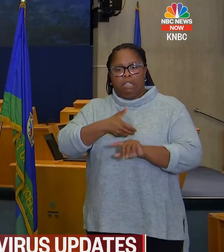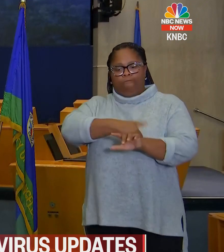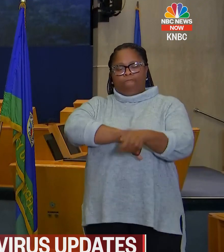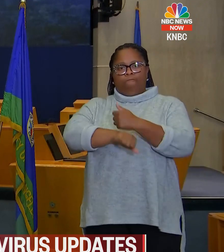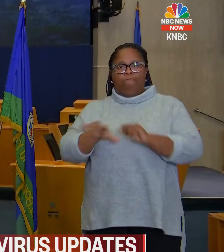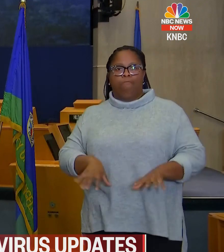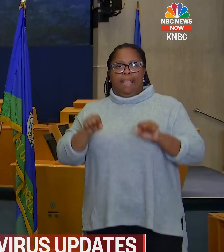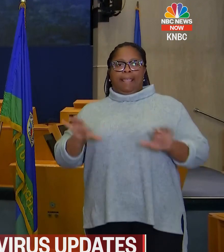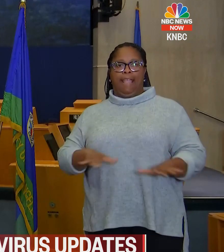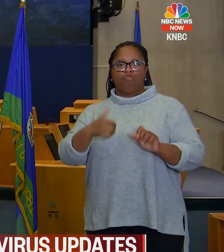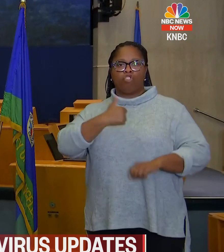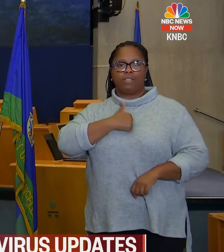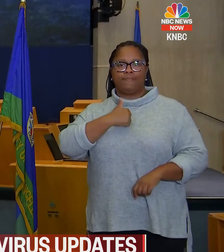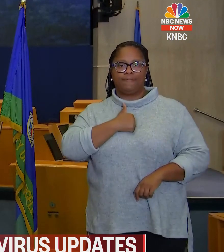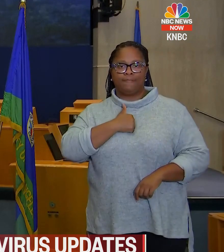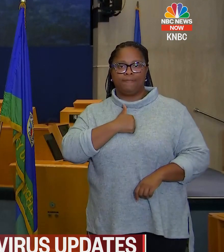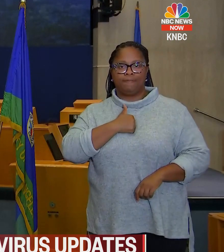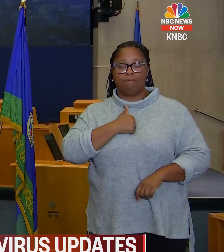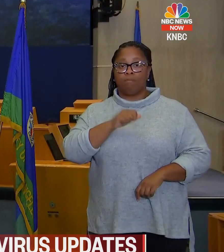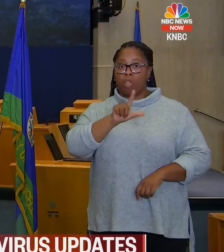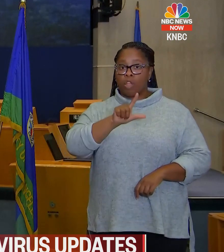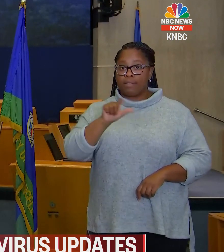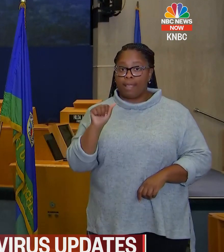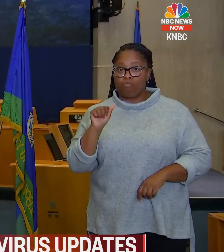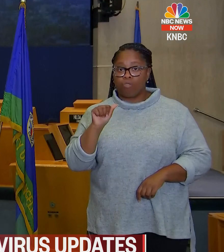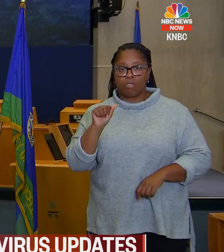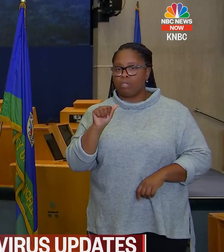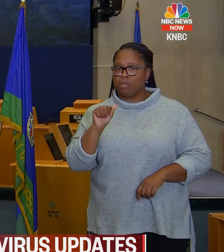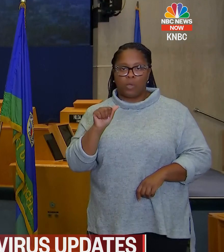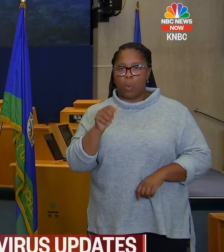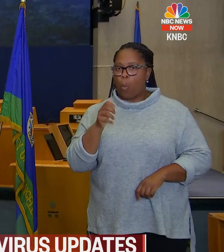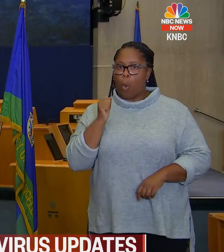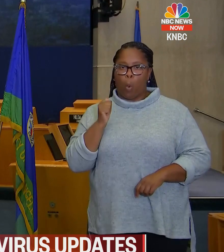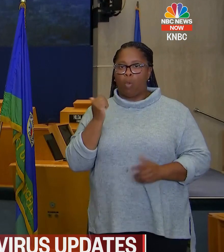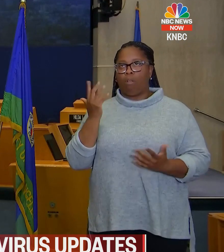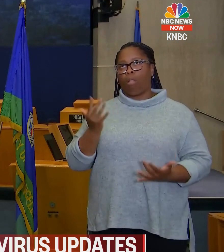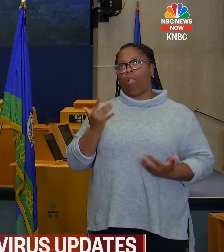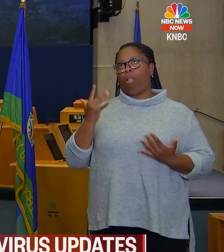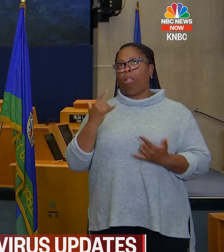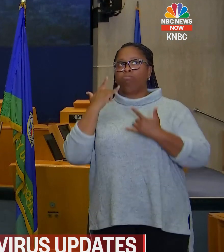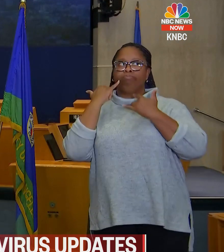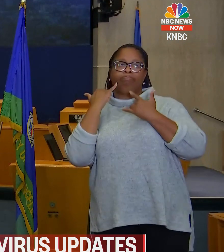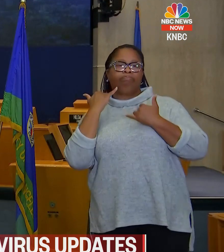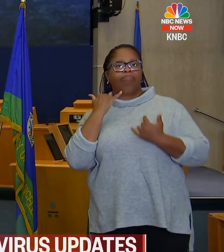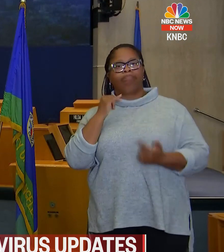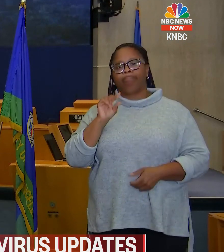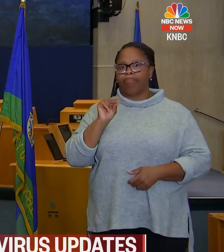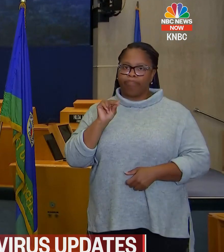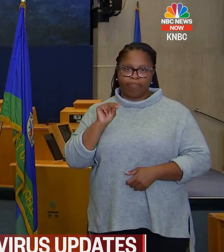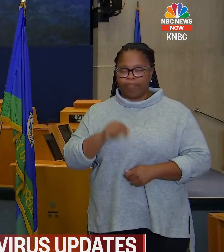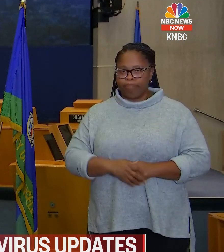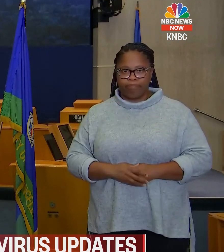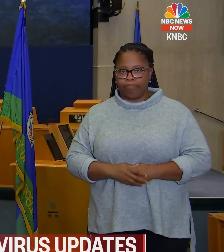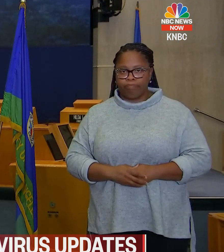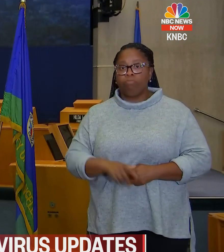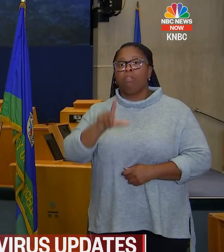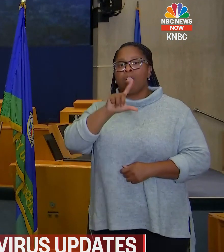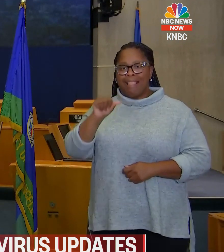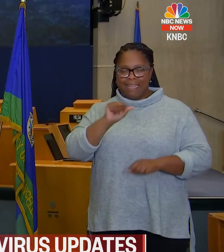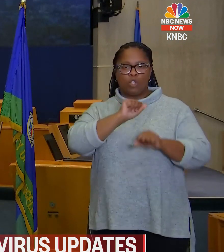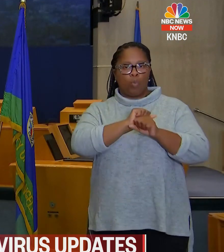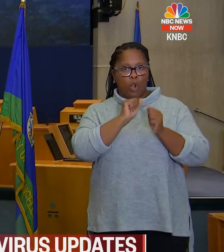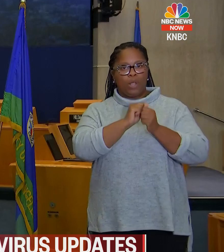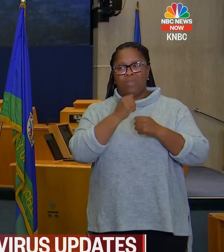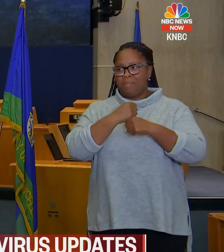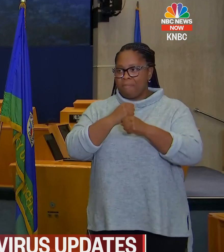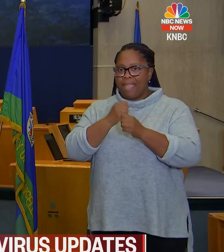ourselves. Los Angeles is not going to wait around. Los Angeles is working with